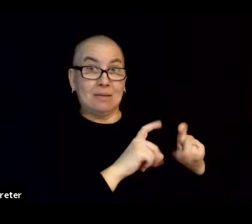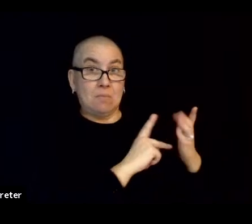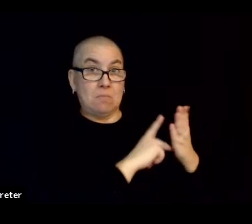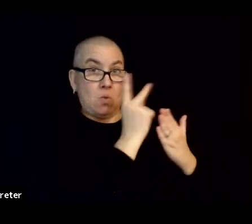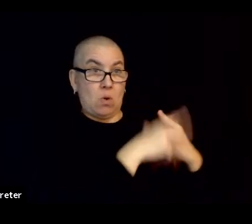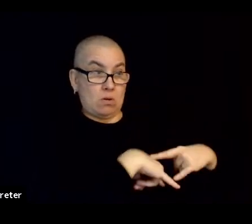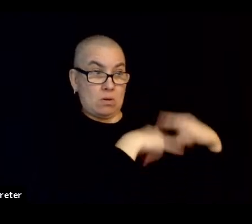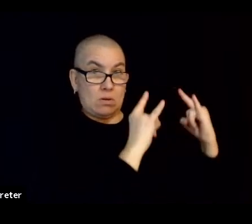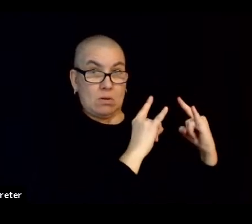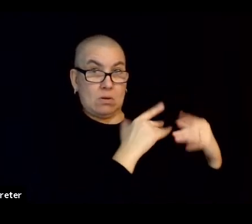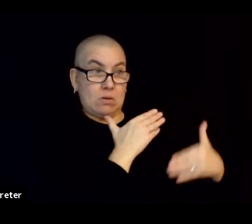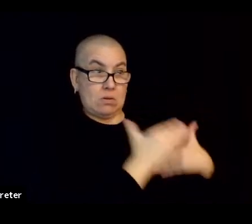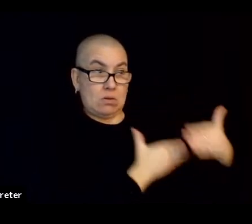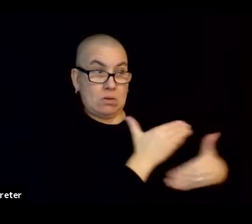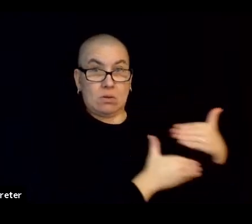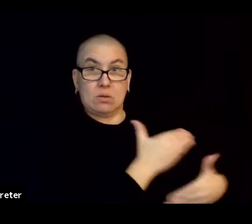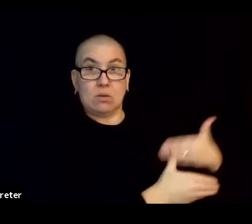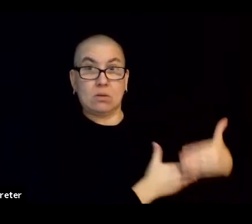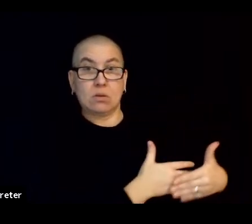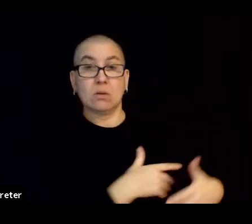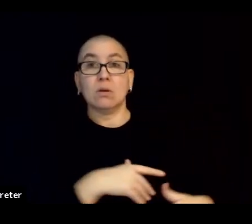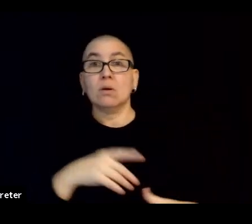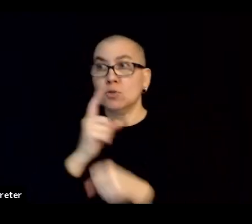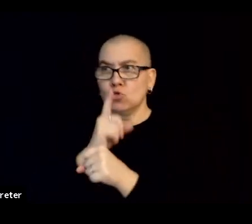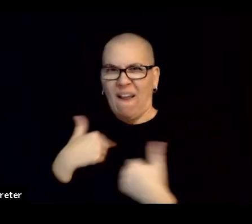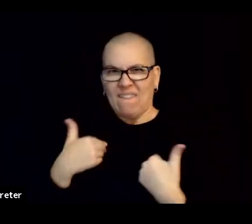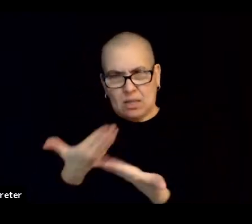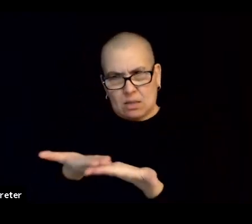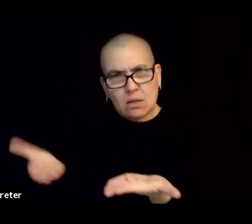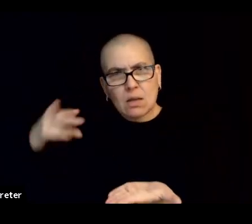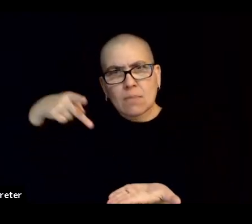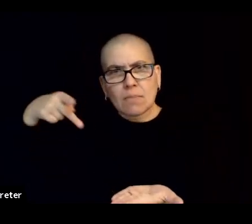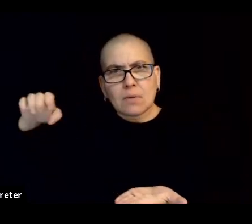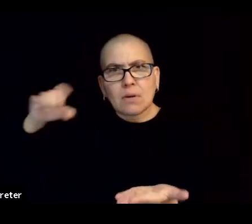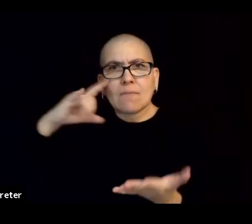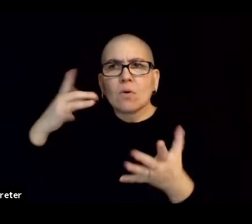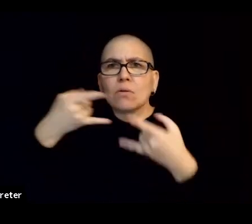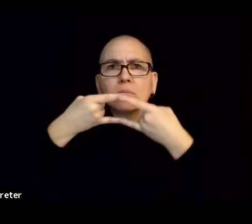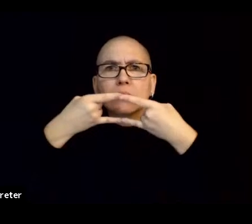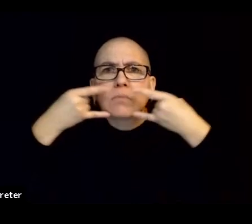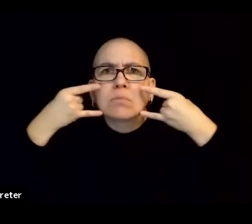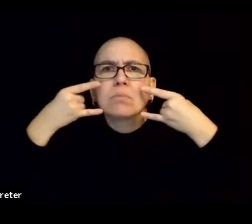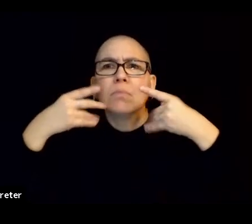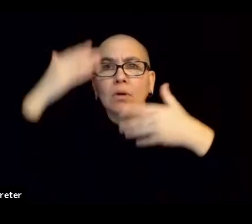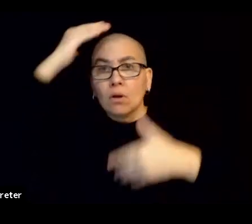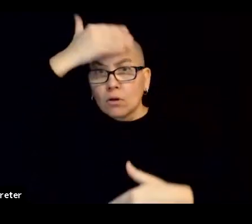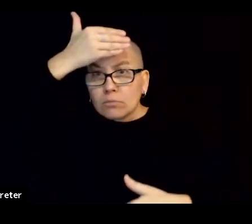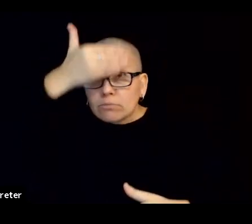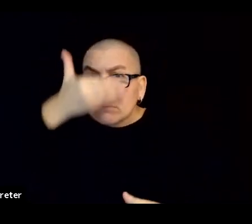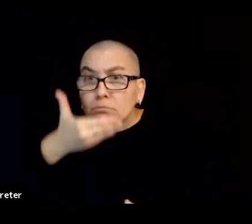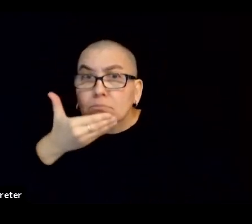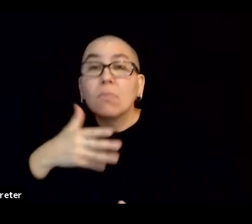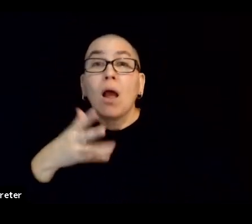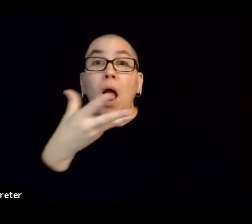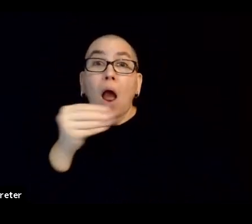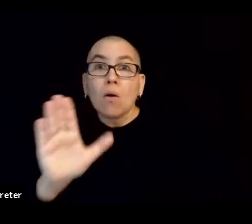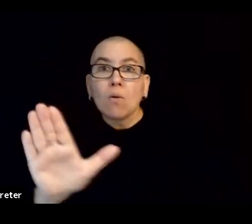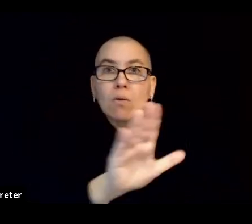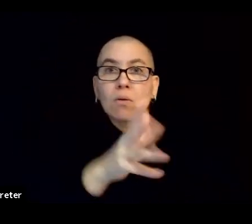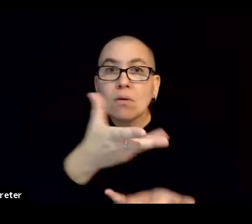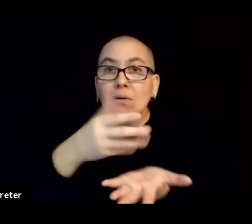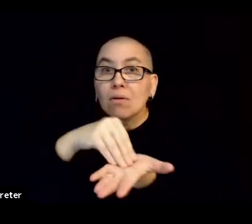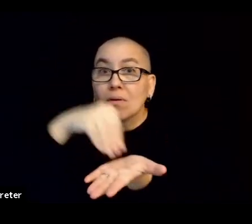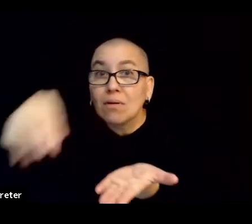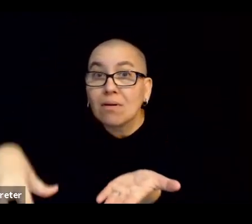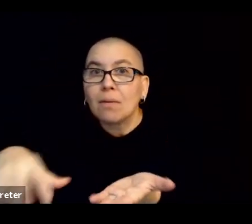face shields, as well as looking at making sure that your cohorting students are all pieces that we were able to put in place to be able to do